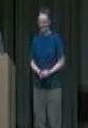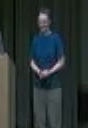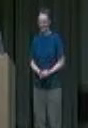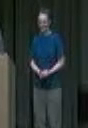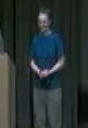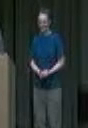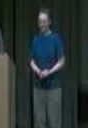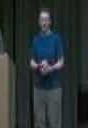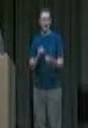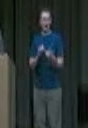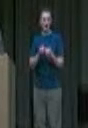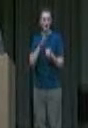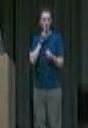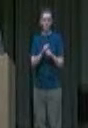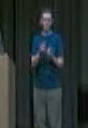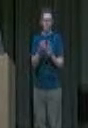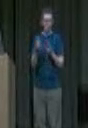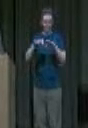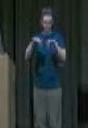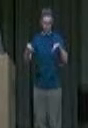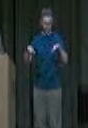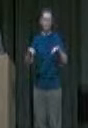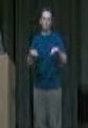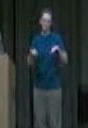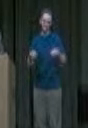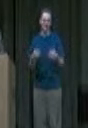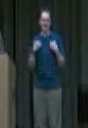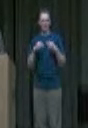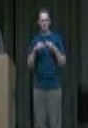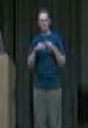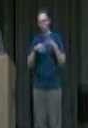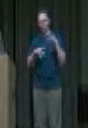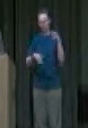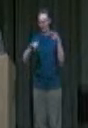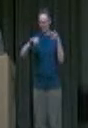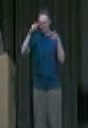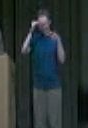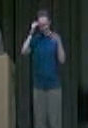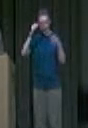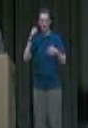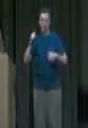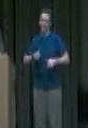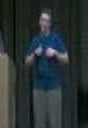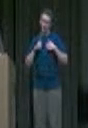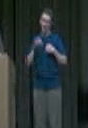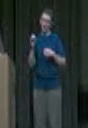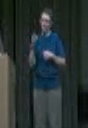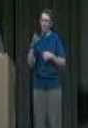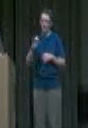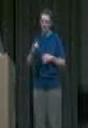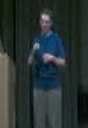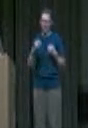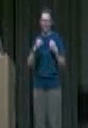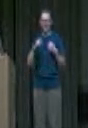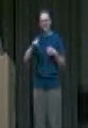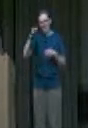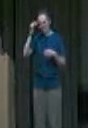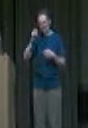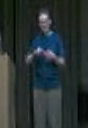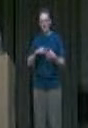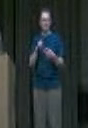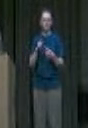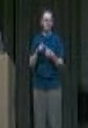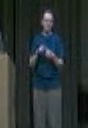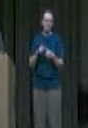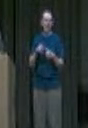So how will we actually remove the dam? We have a lot of things to consider because we live in Ohio. And so we have weather, and we have